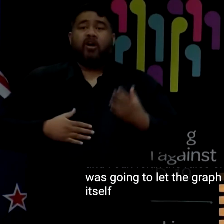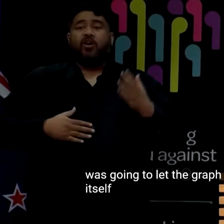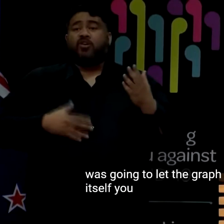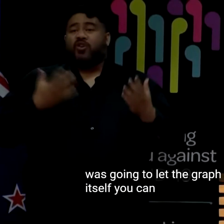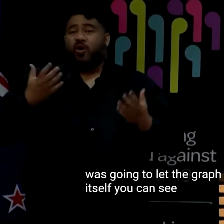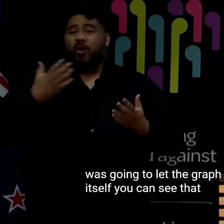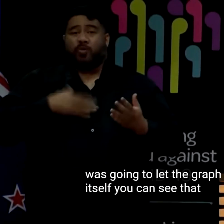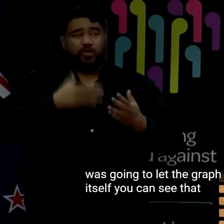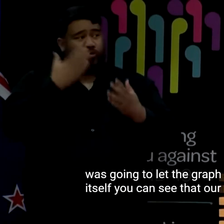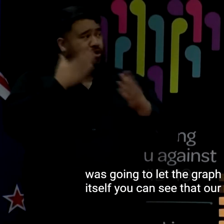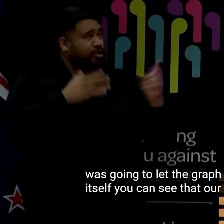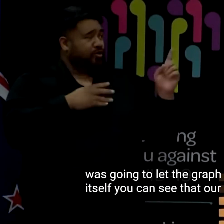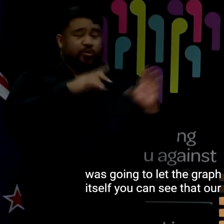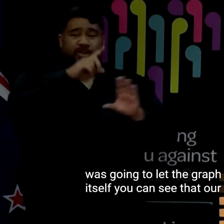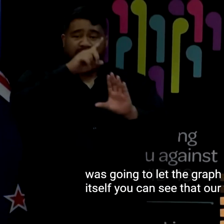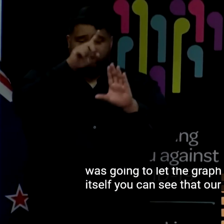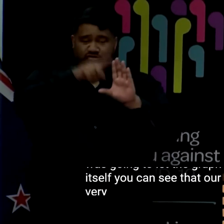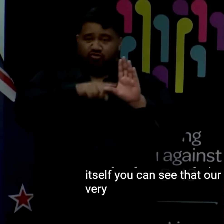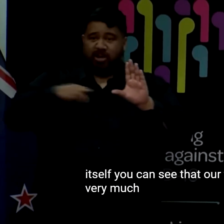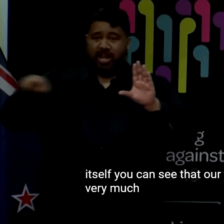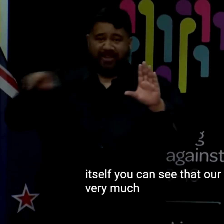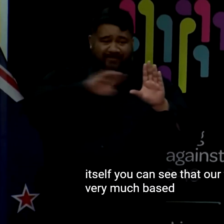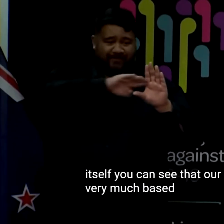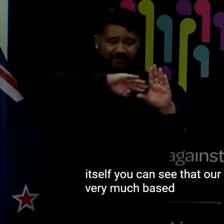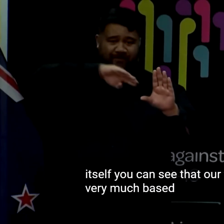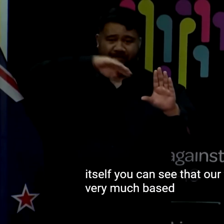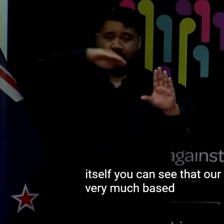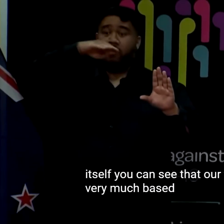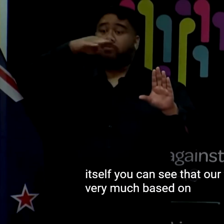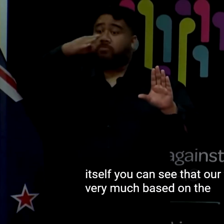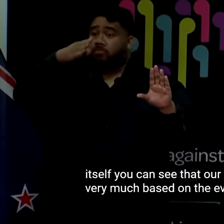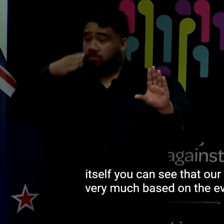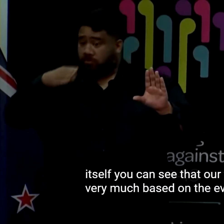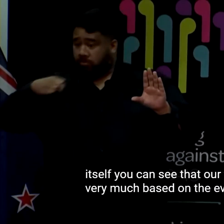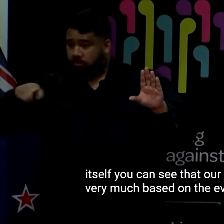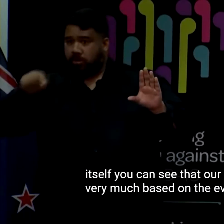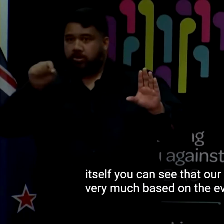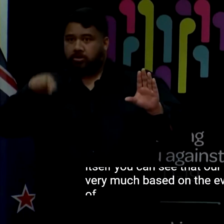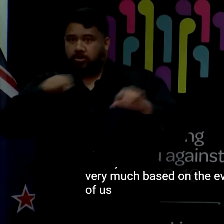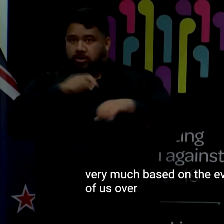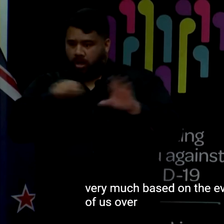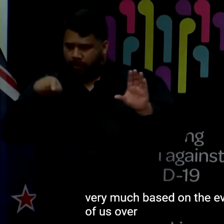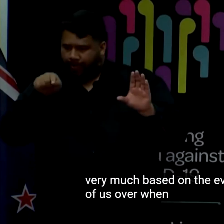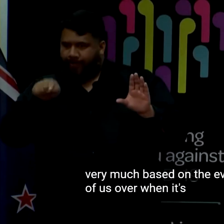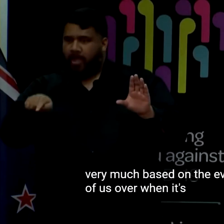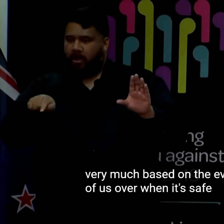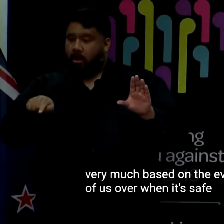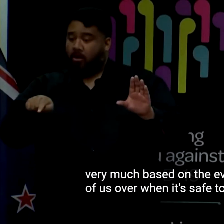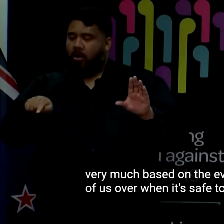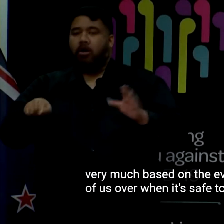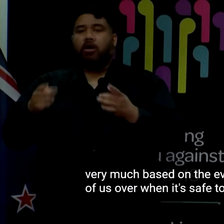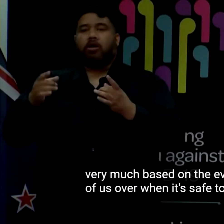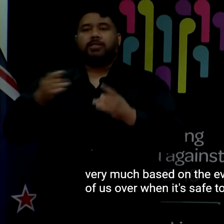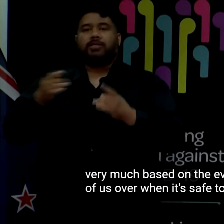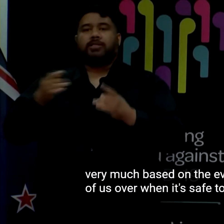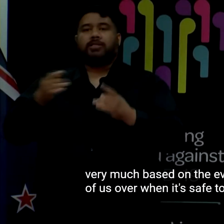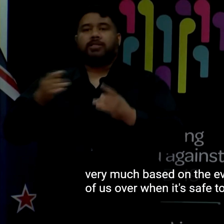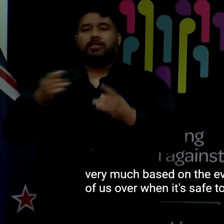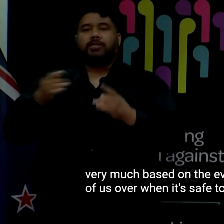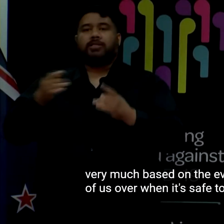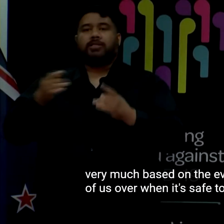speak for itself. You can see that our timing is very much based on the evidence in front of us over when it's safe to do